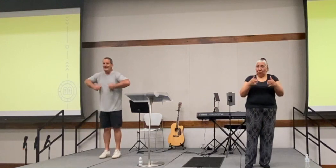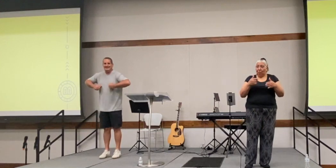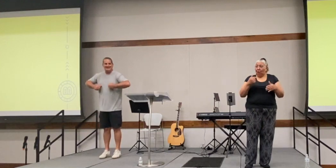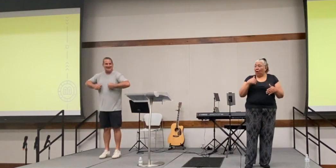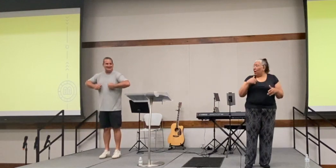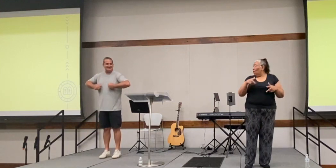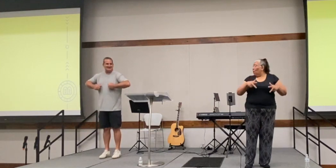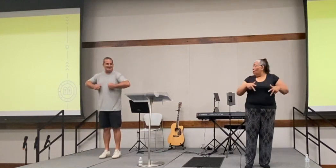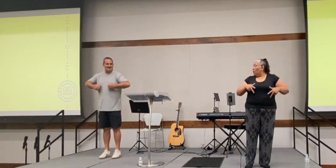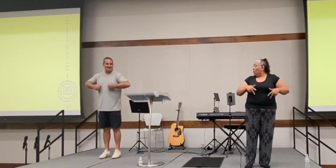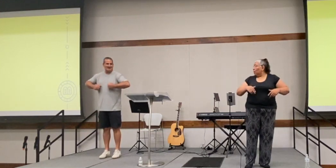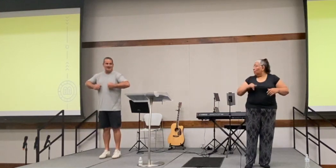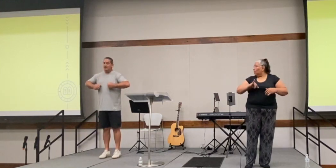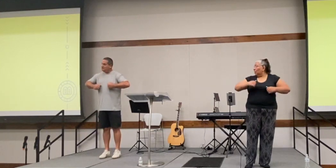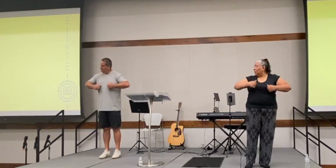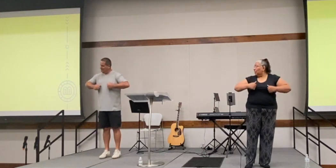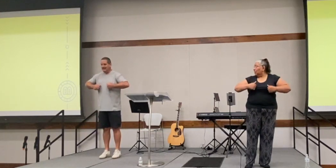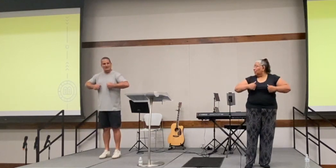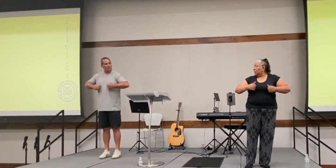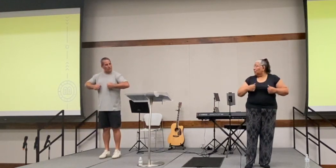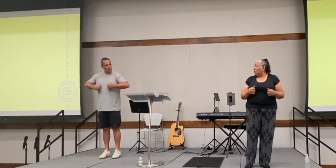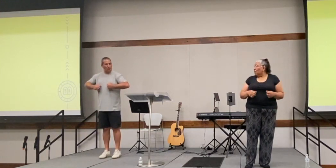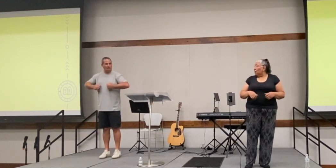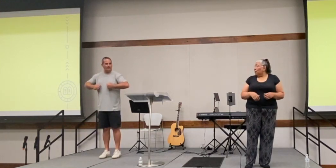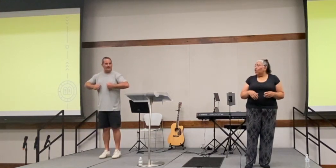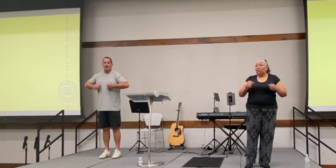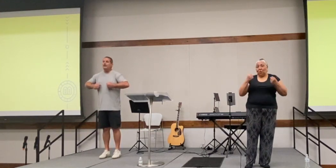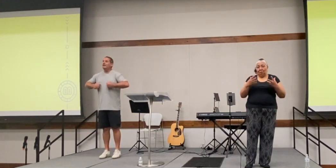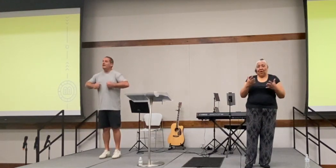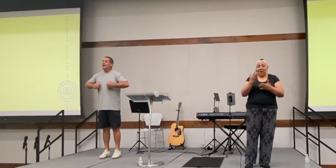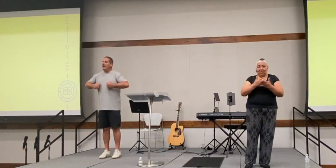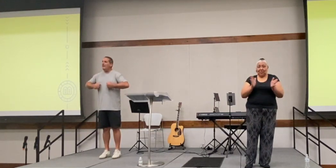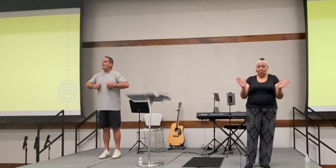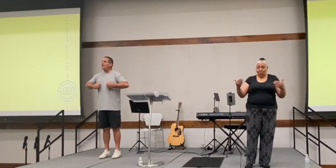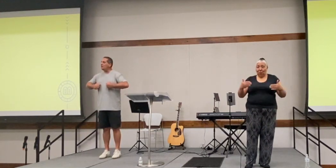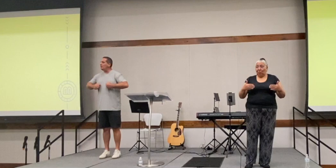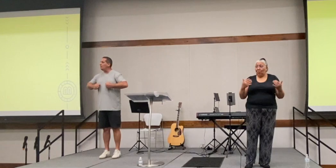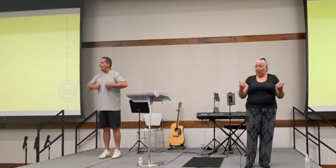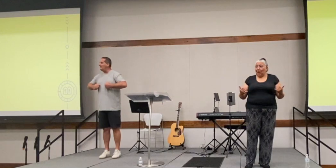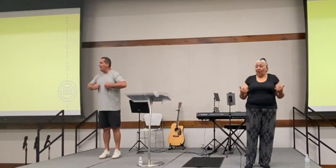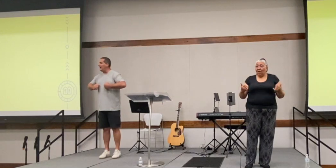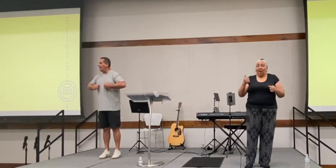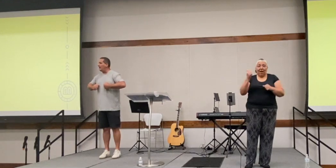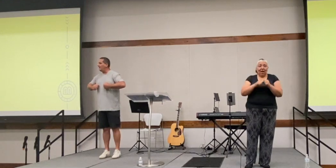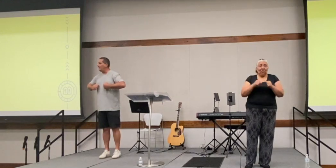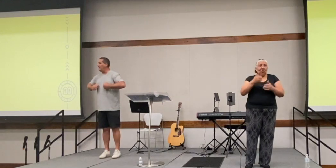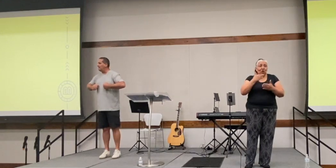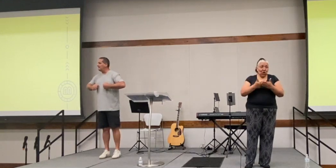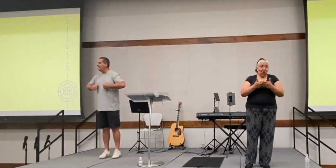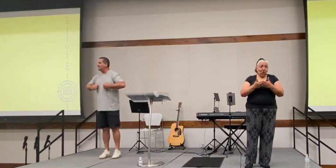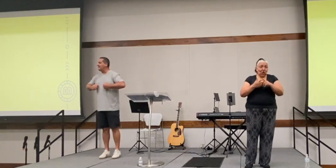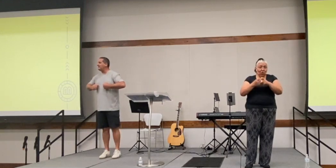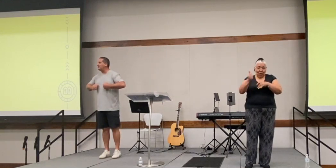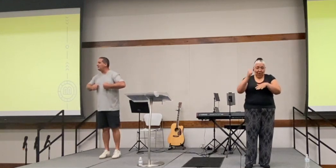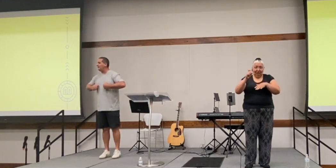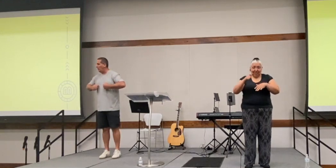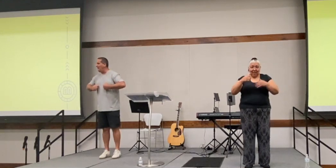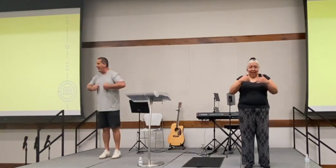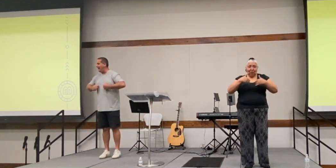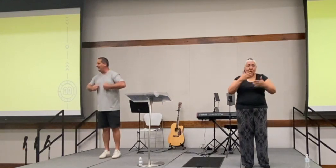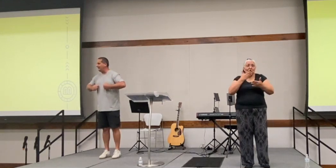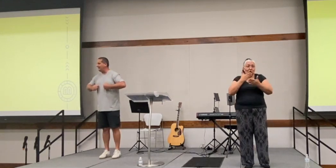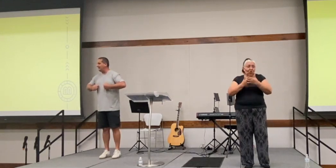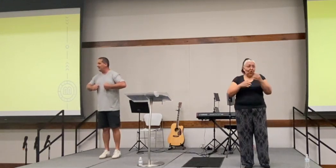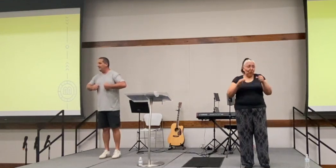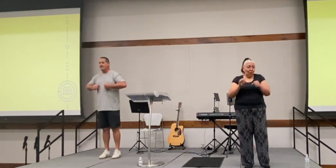walk like this to make some room. Every good running back on a football team has to have a good